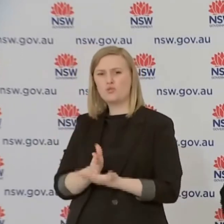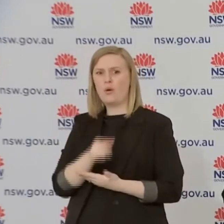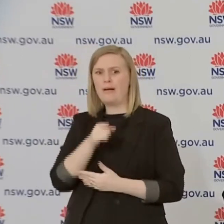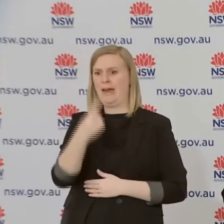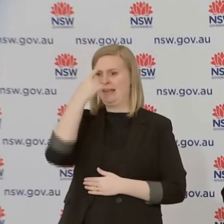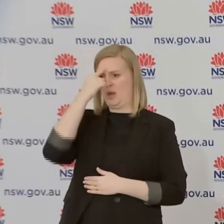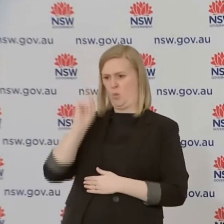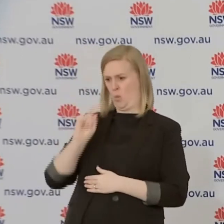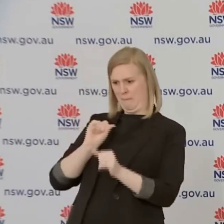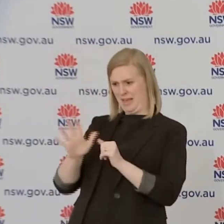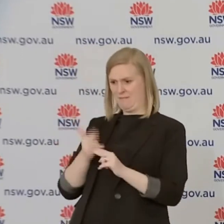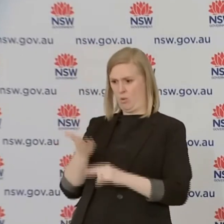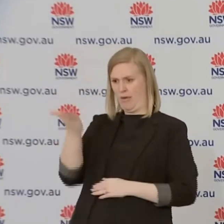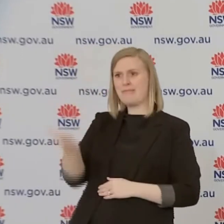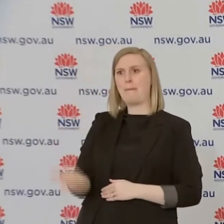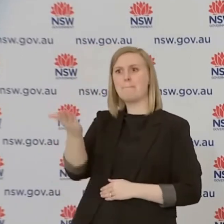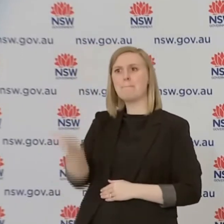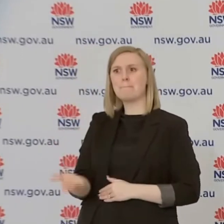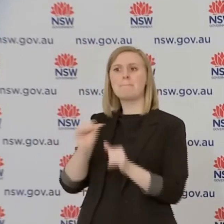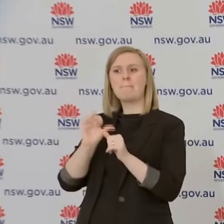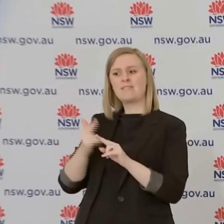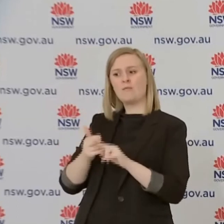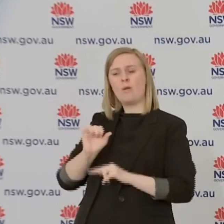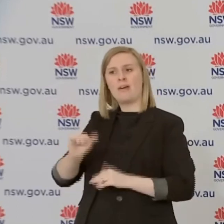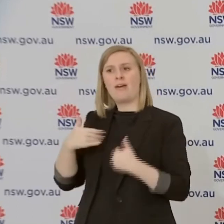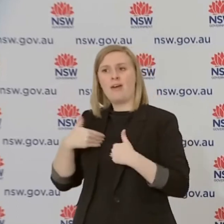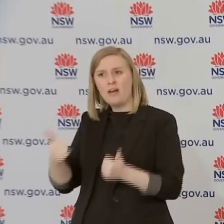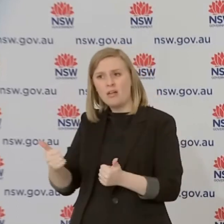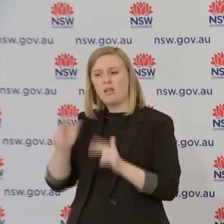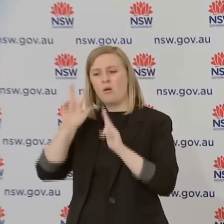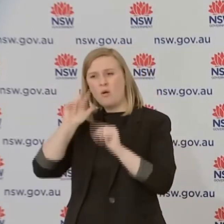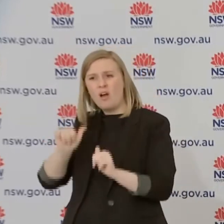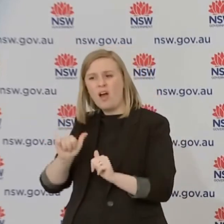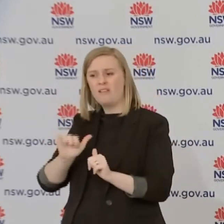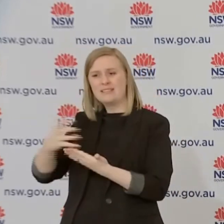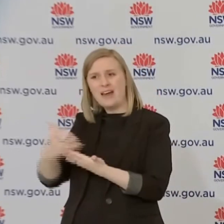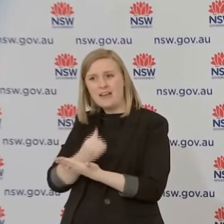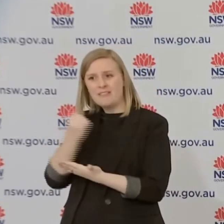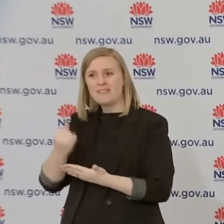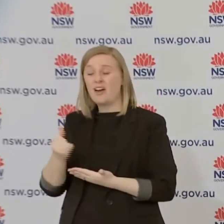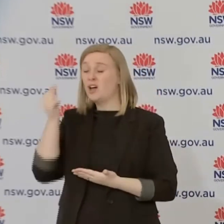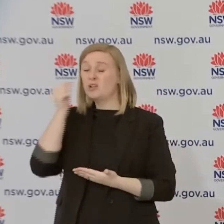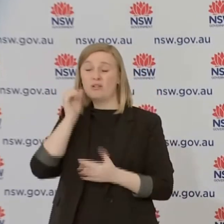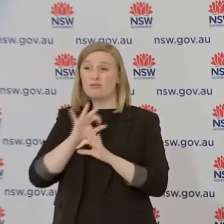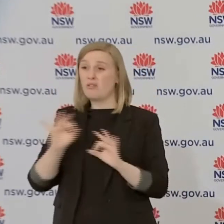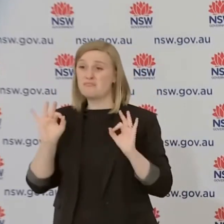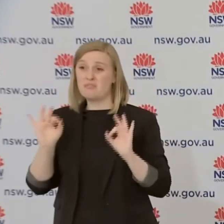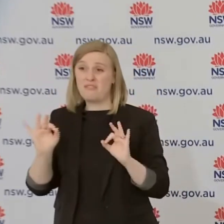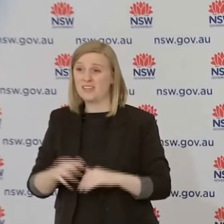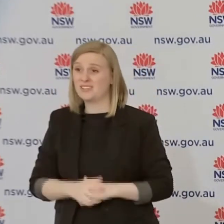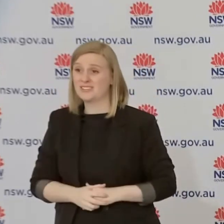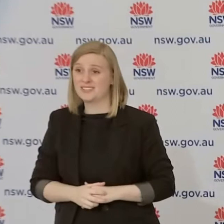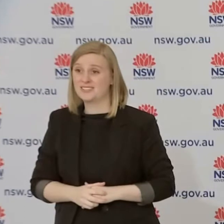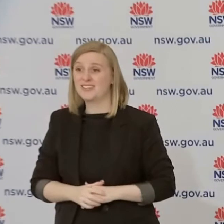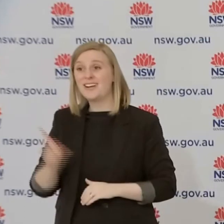it's not what we want. I mean, in this day and age, usually partners want to be with